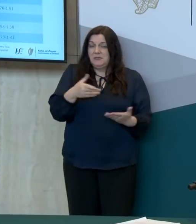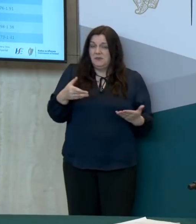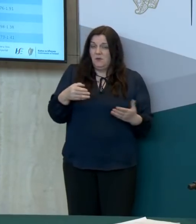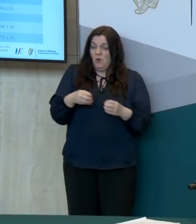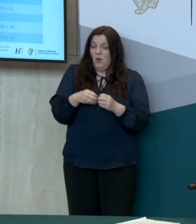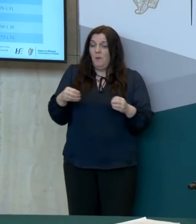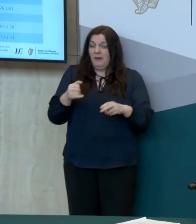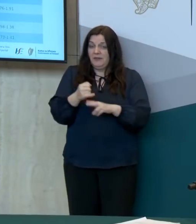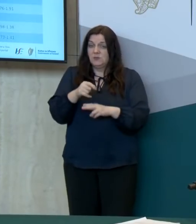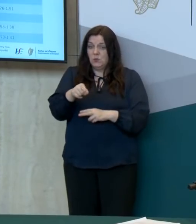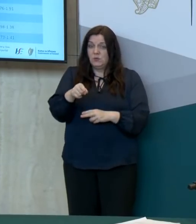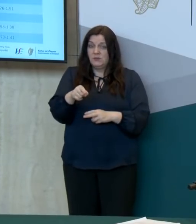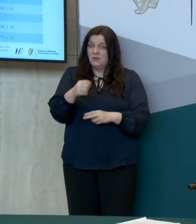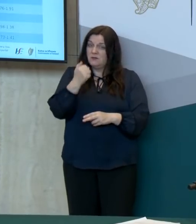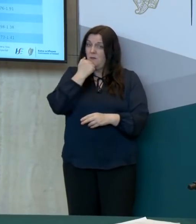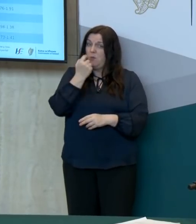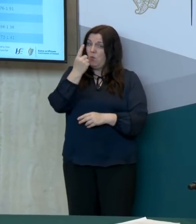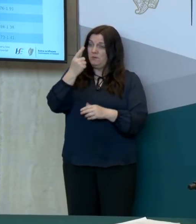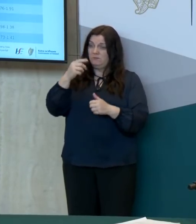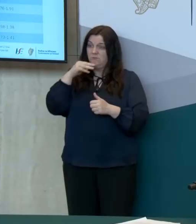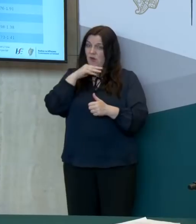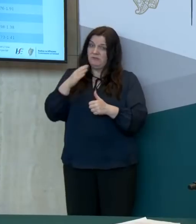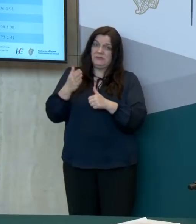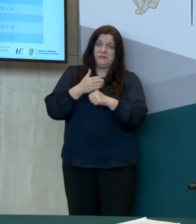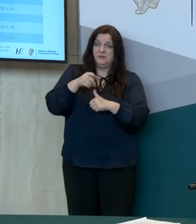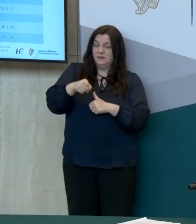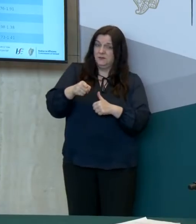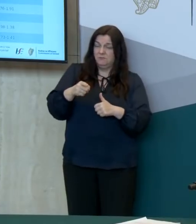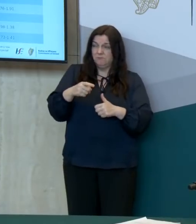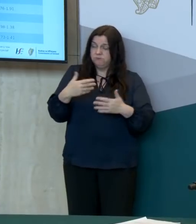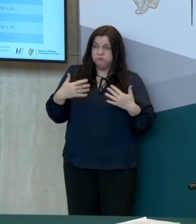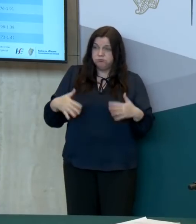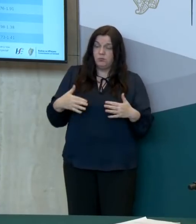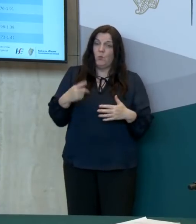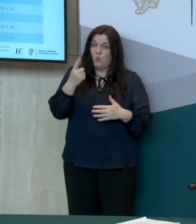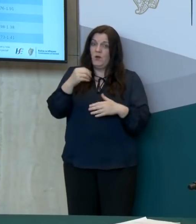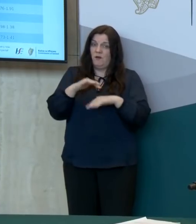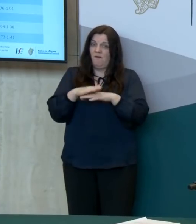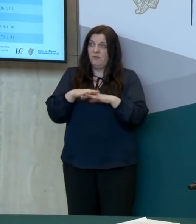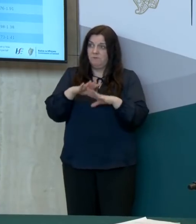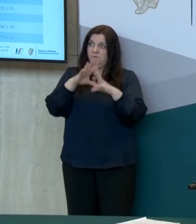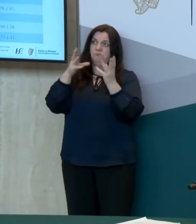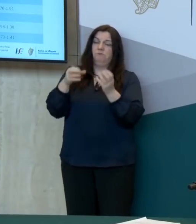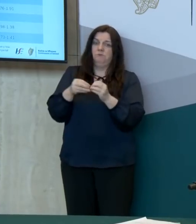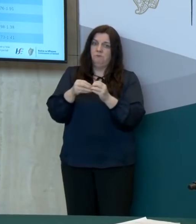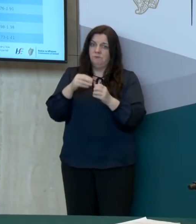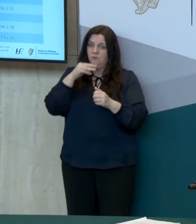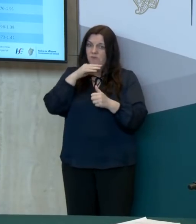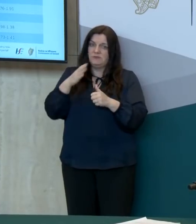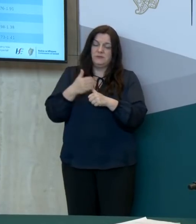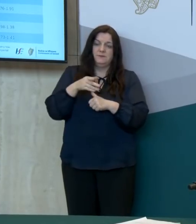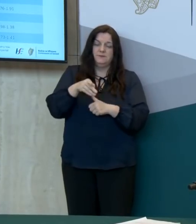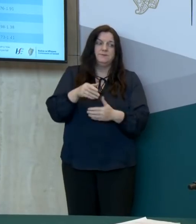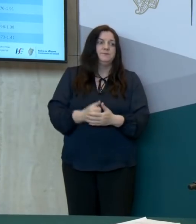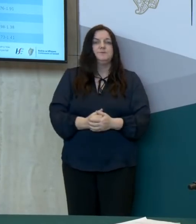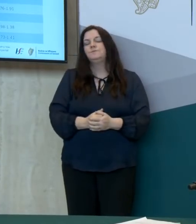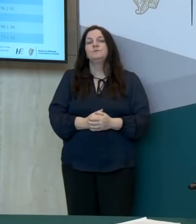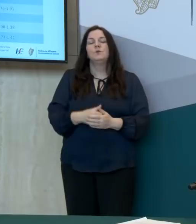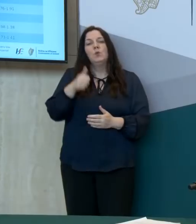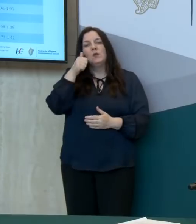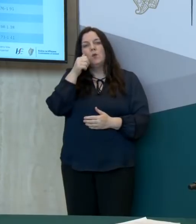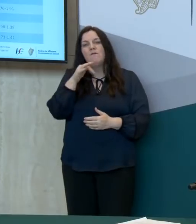opening schools is the number one priority or the main priority or one of the main priorities. We've heard today from